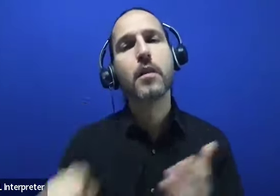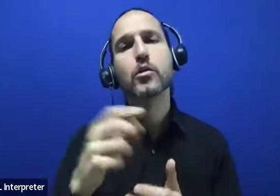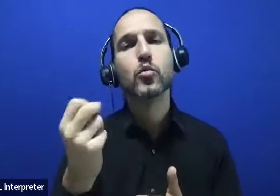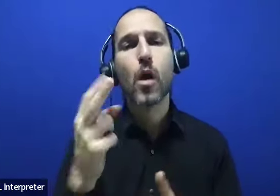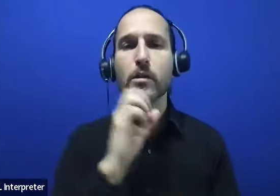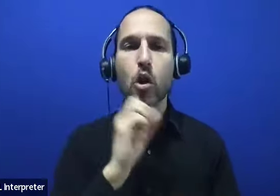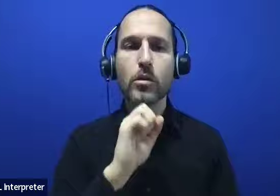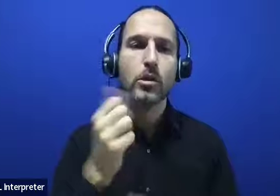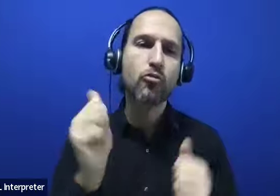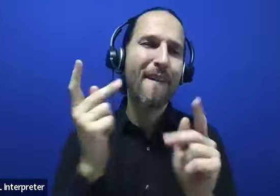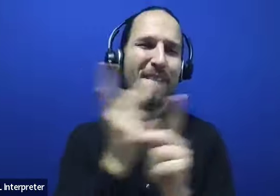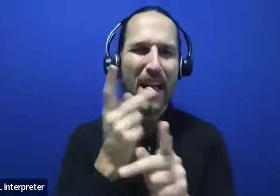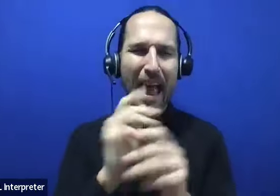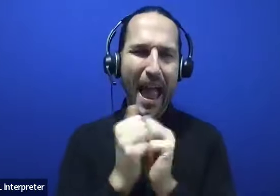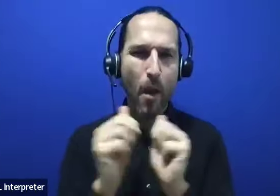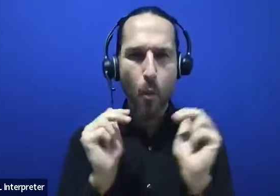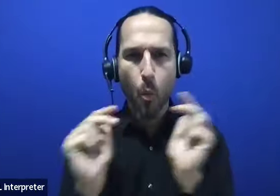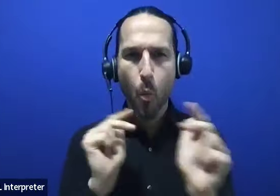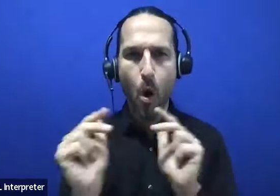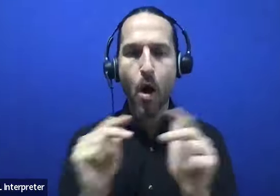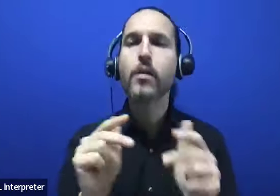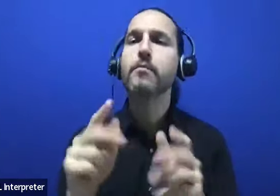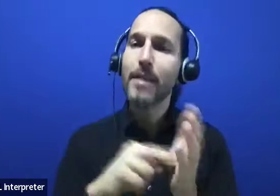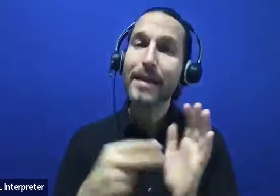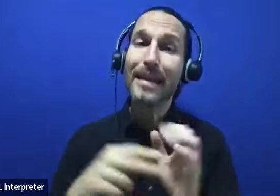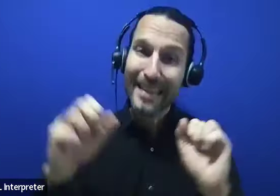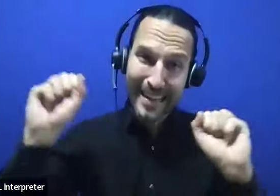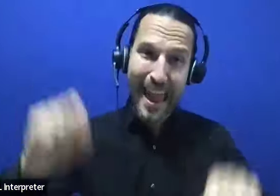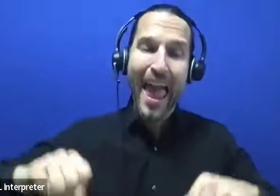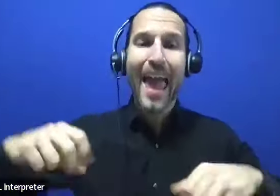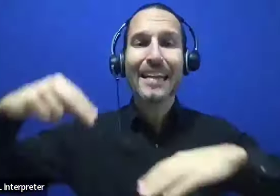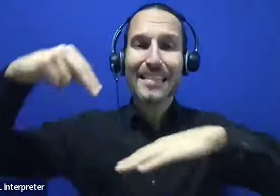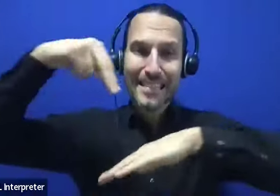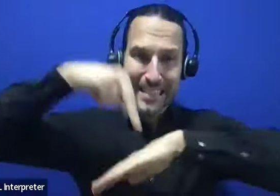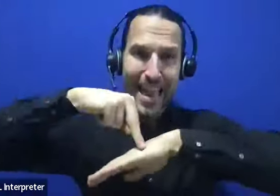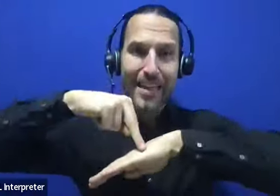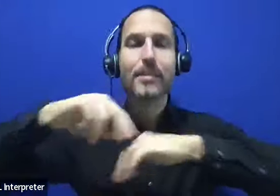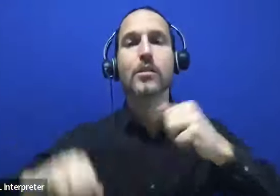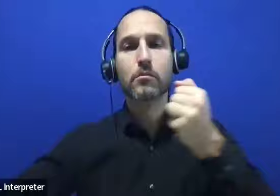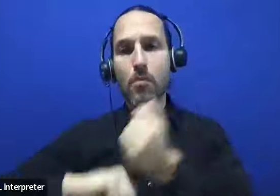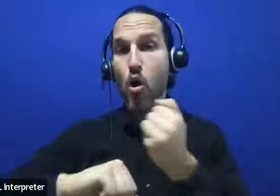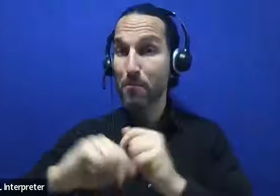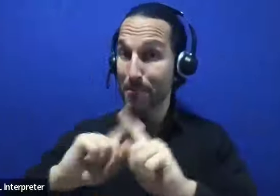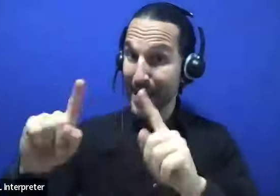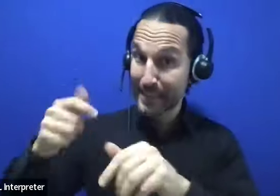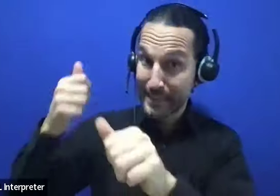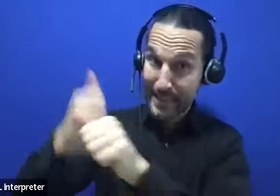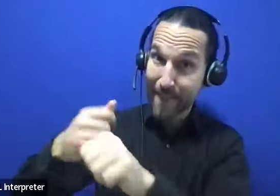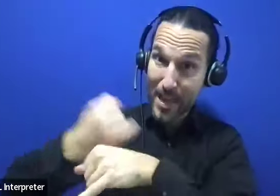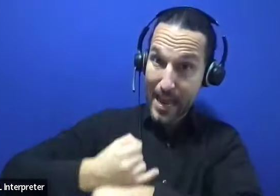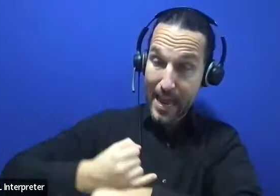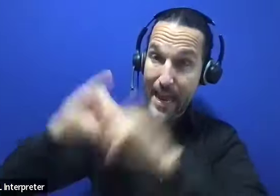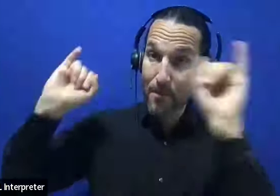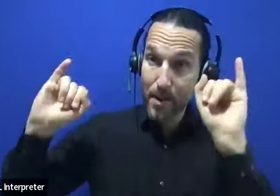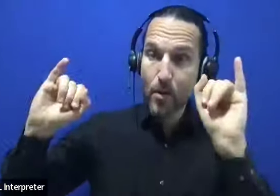old just figuring out how to walk. It doesn't mean they can't stand and walk supported, but to walk independently. This is